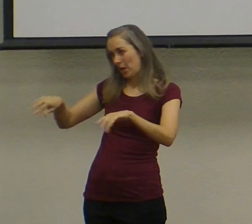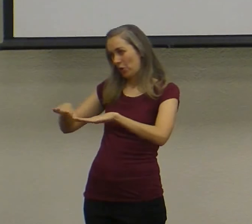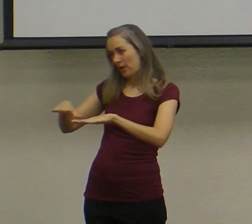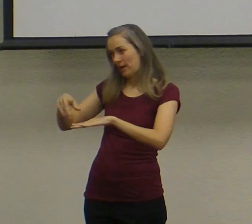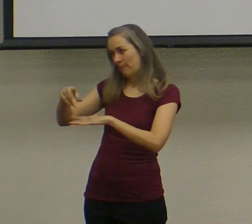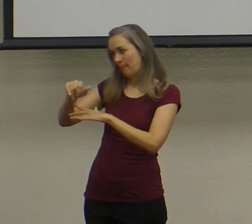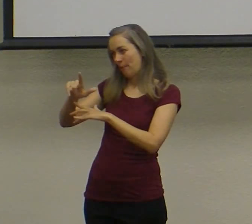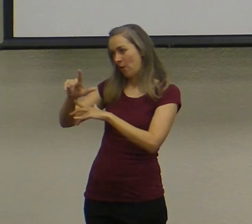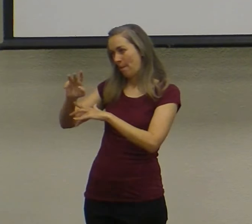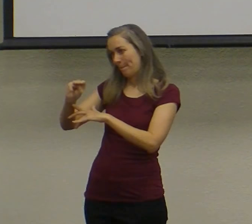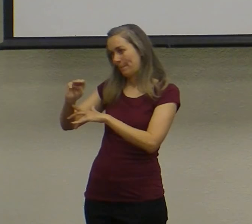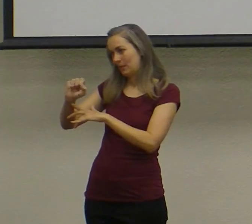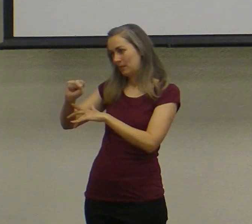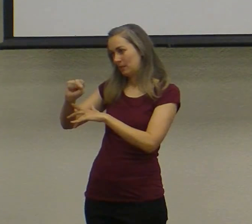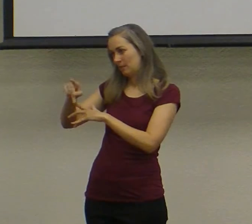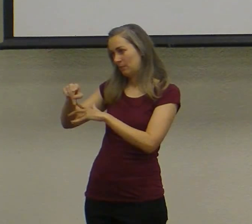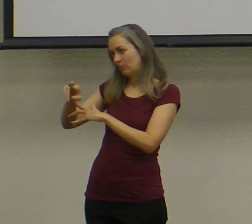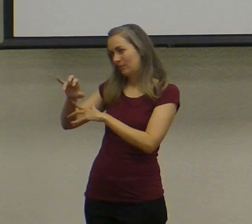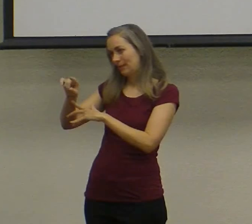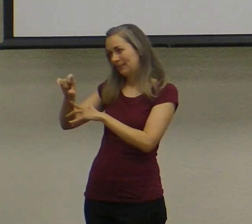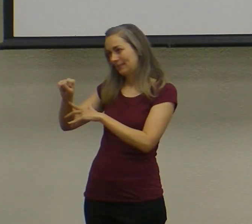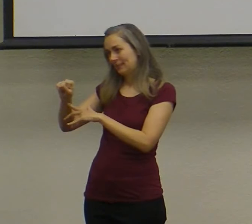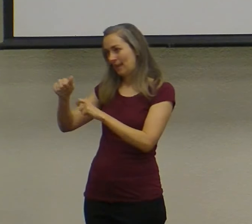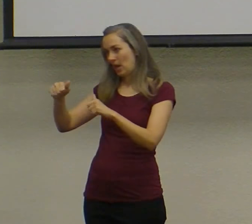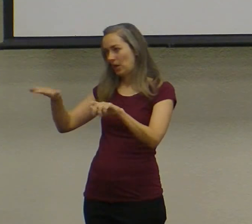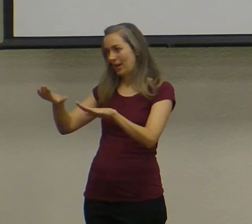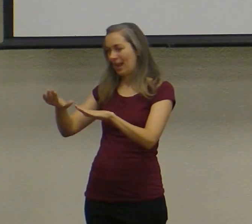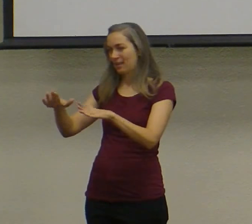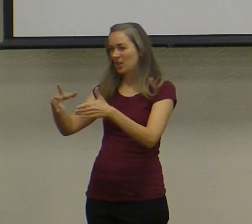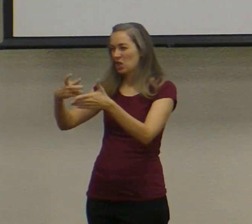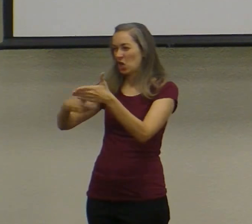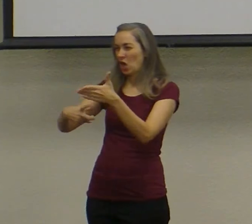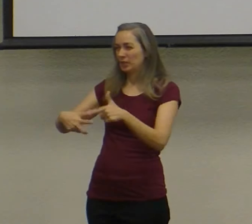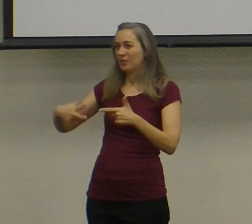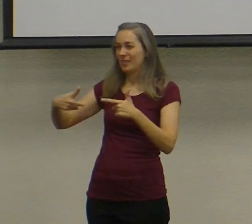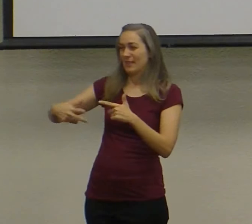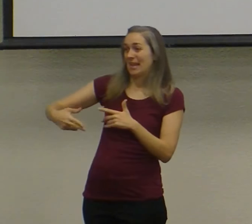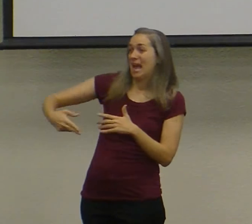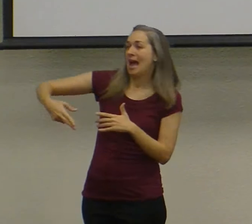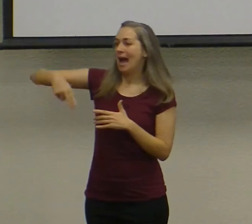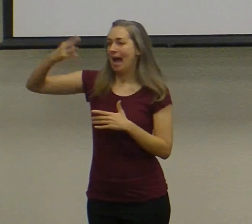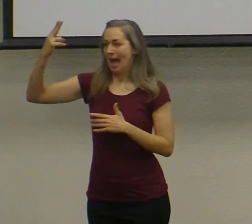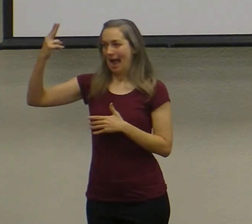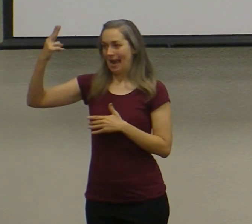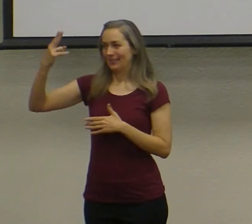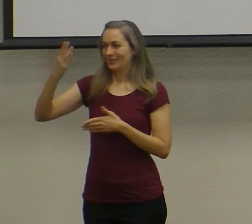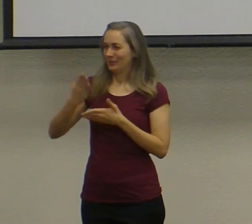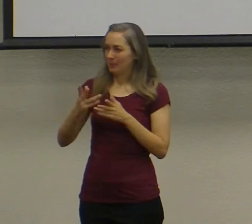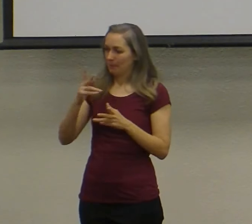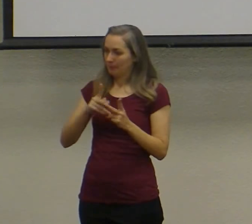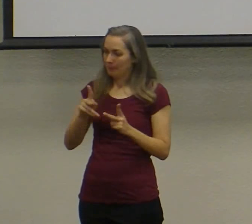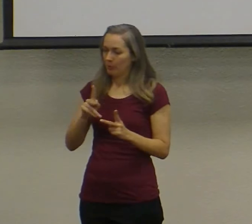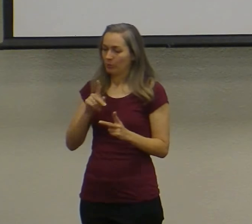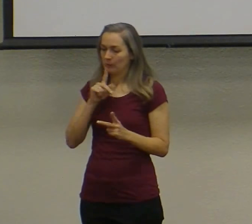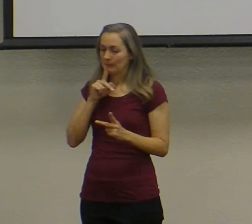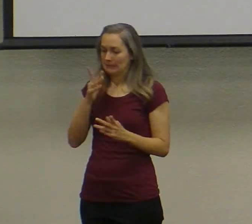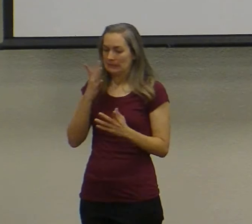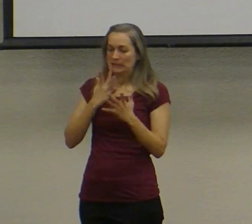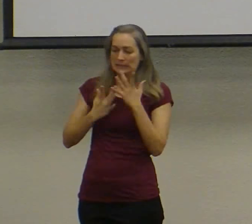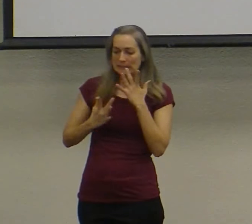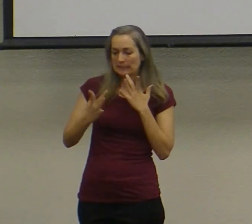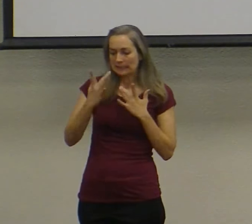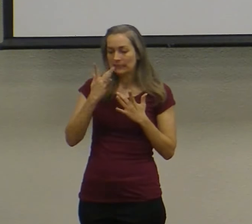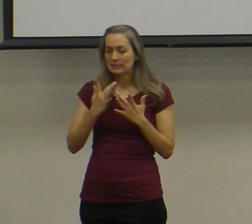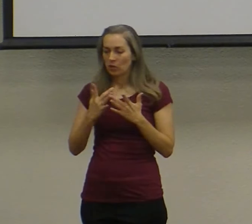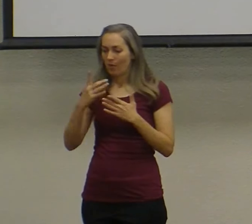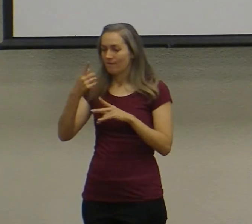Springs area. It's a very high cost of living, and there's some people that are hurting financially. So they do a food distribution each month. And this is a big one.